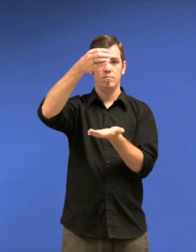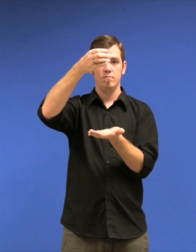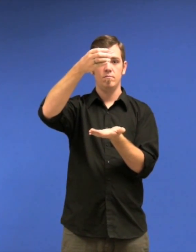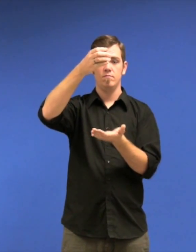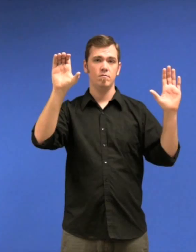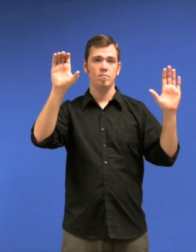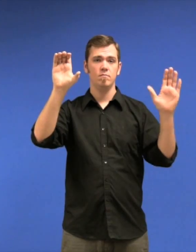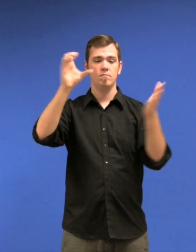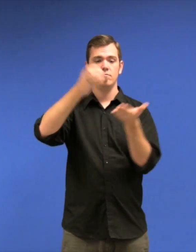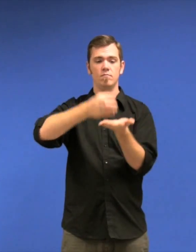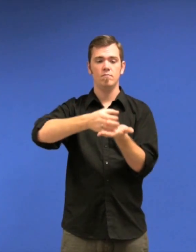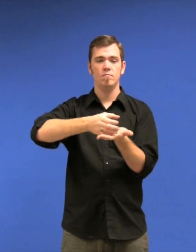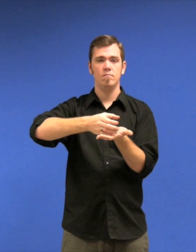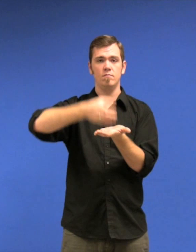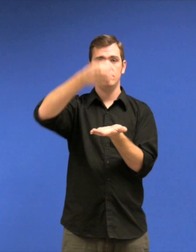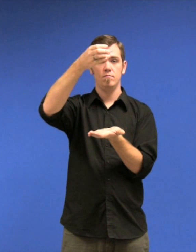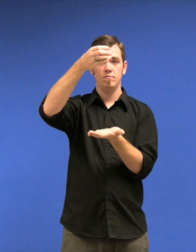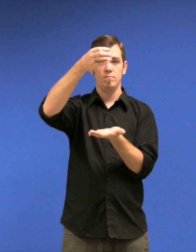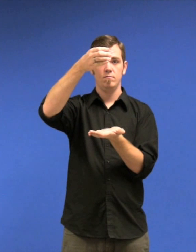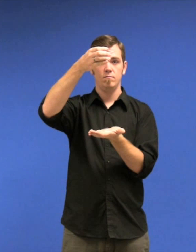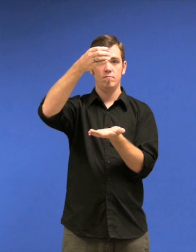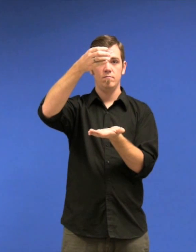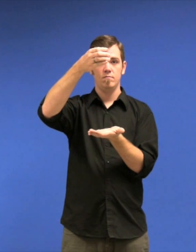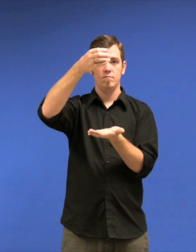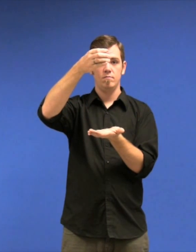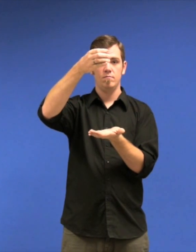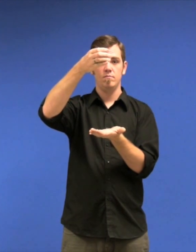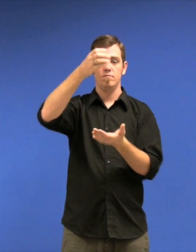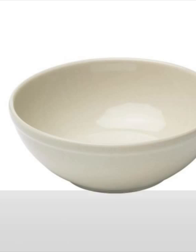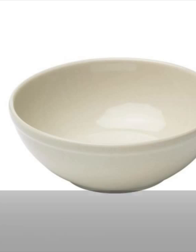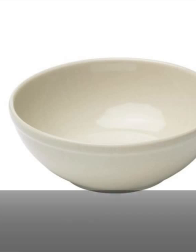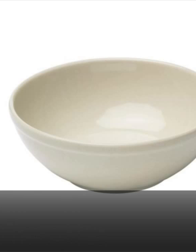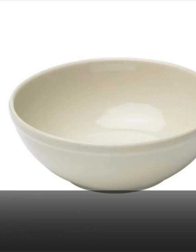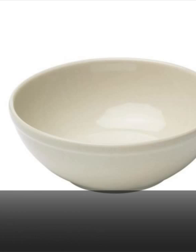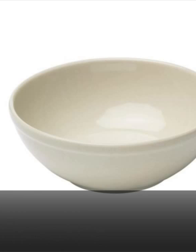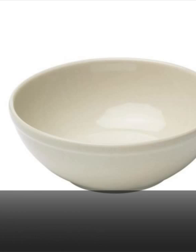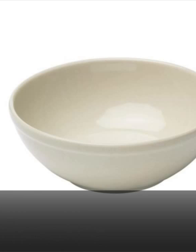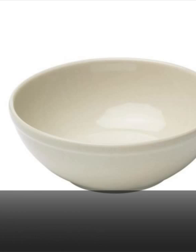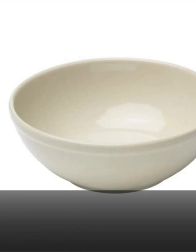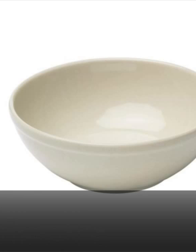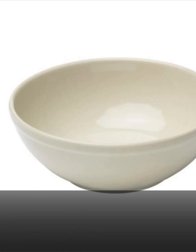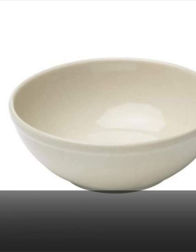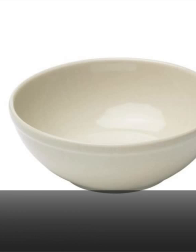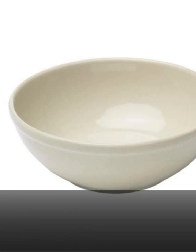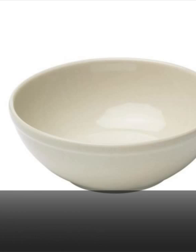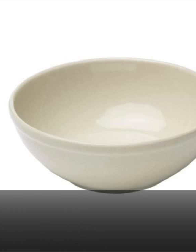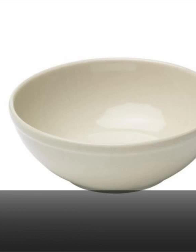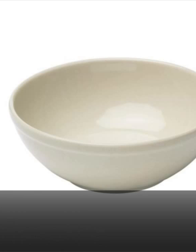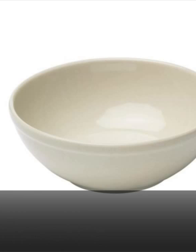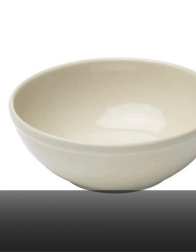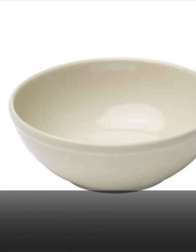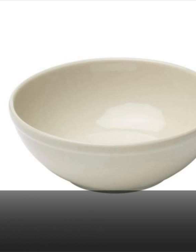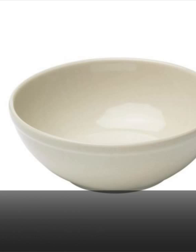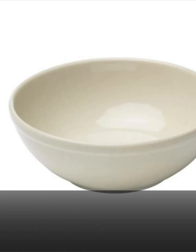Glass. All right, now the sign for bowl. Same as plate, it depends